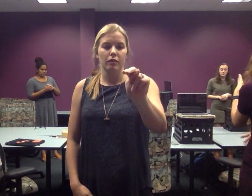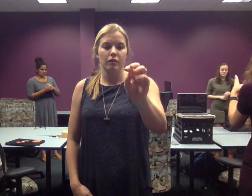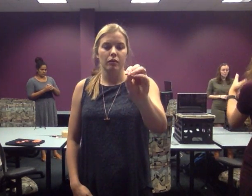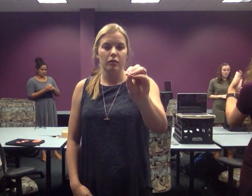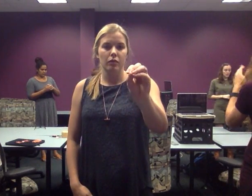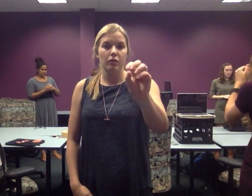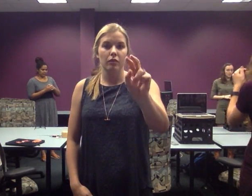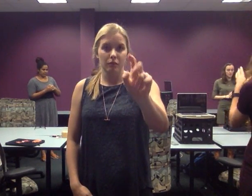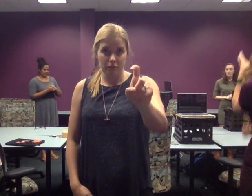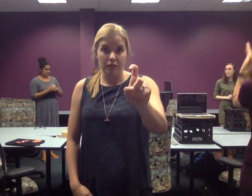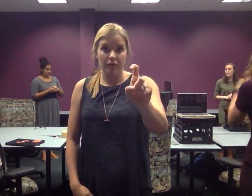to the fort